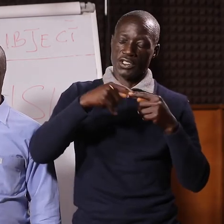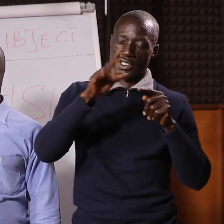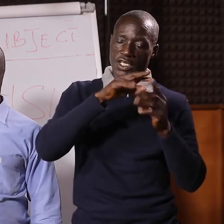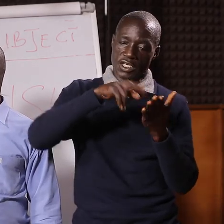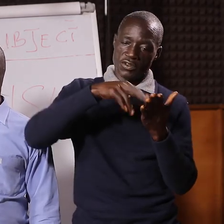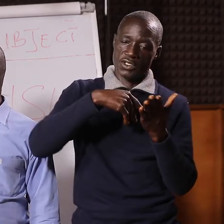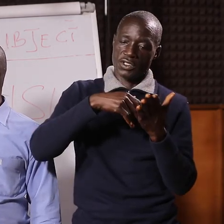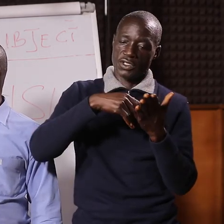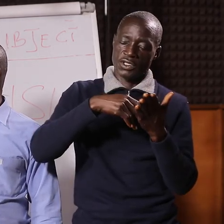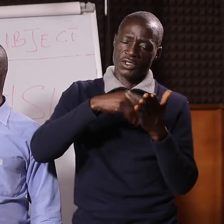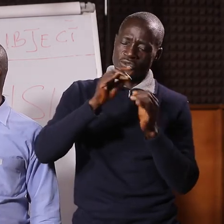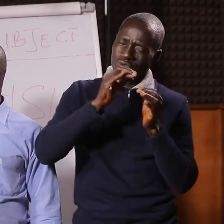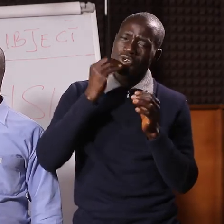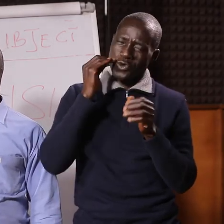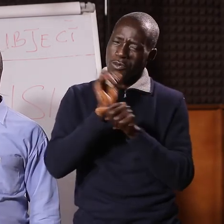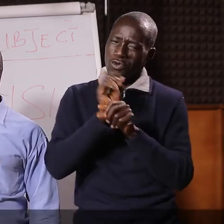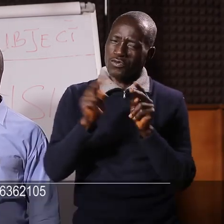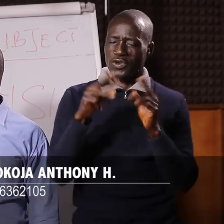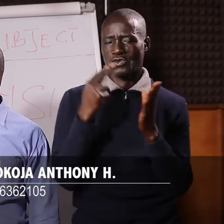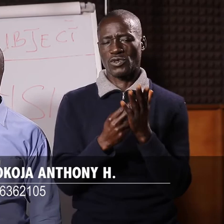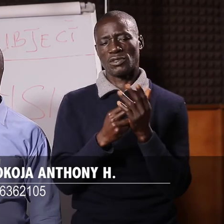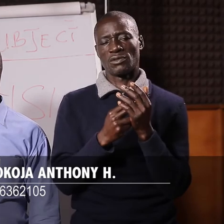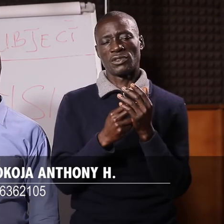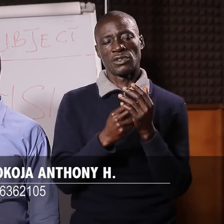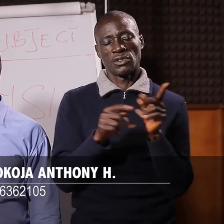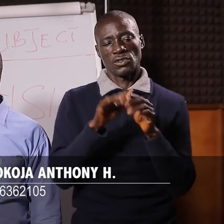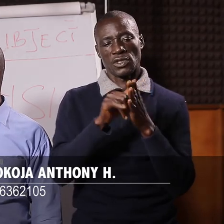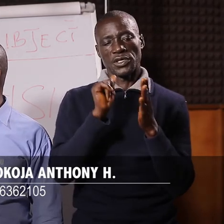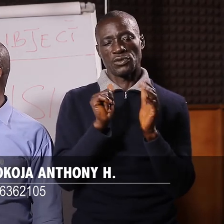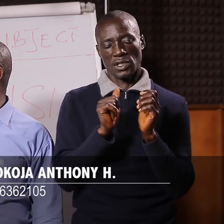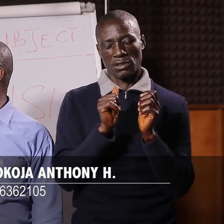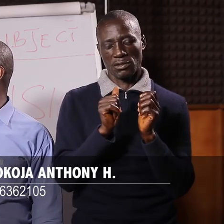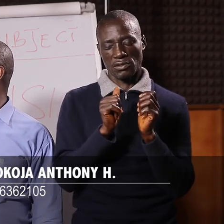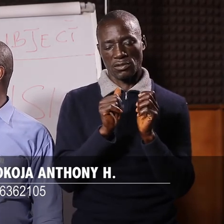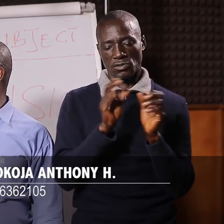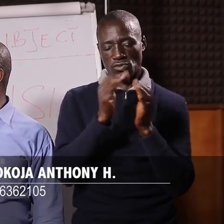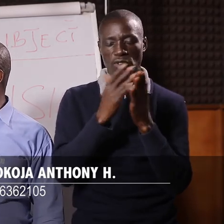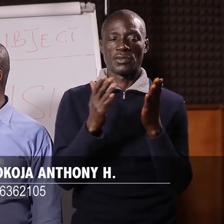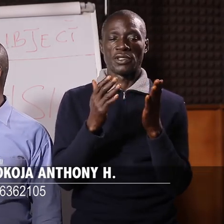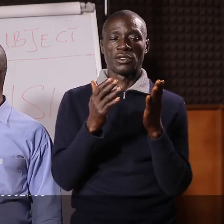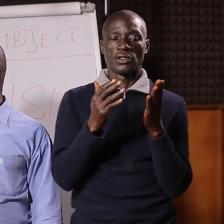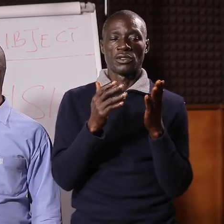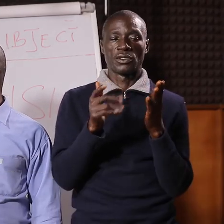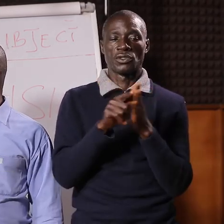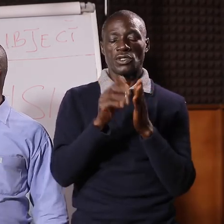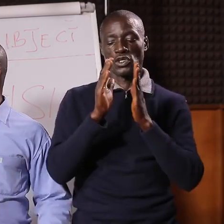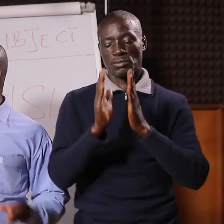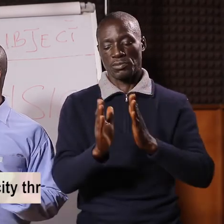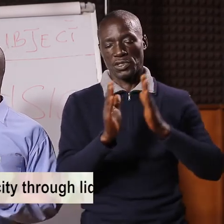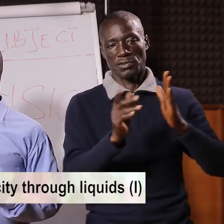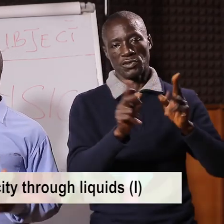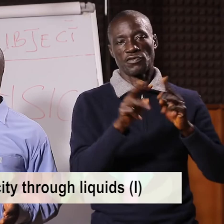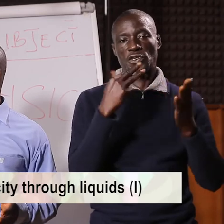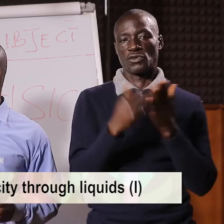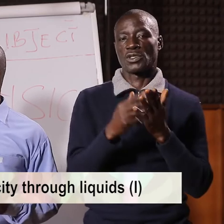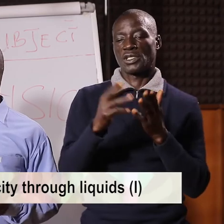Make sure you go over this assignment over and over and contact more work, as I said before now, that it will go to help you to prepare you. There are a